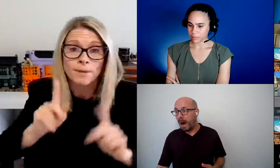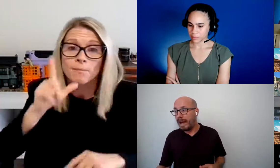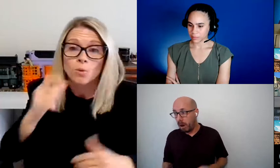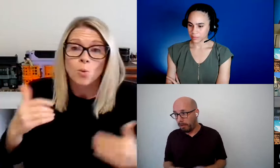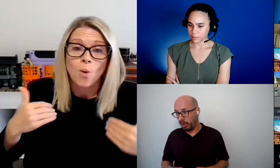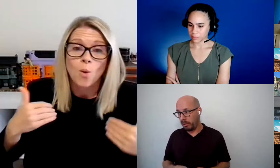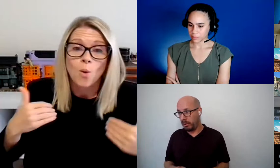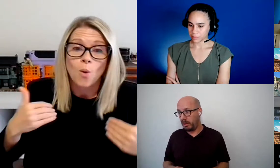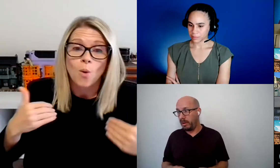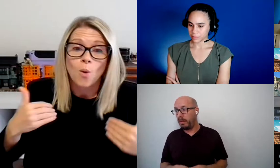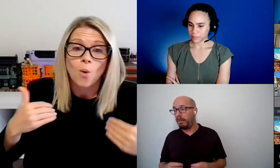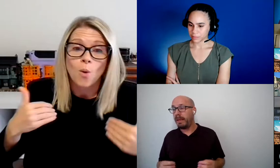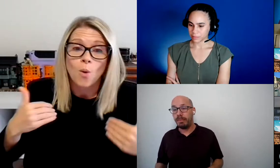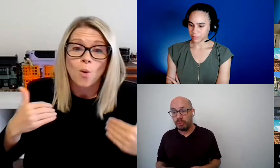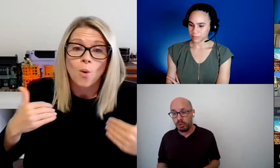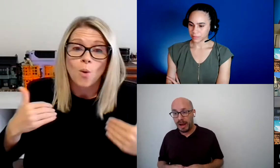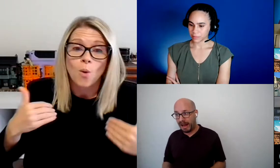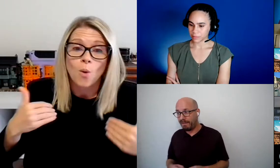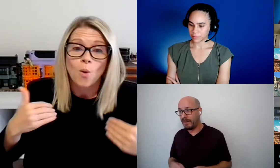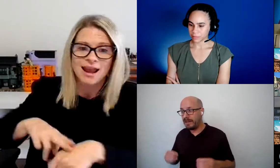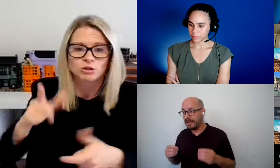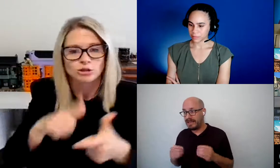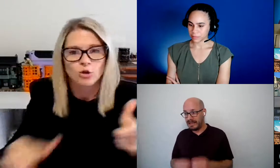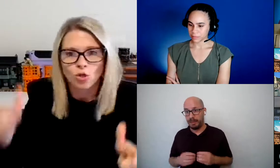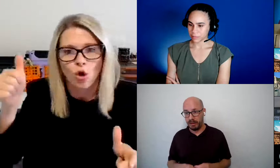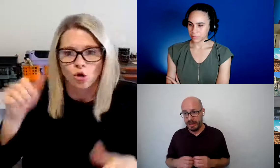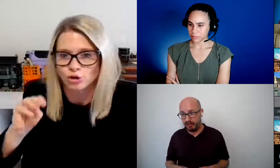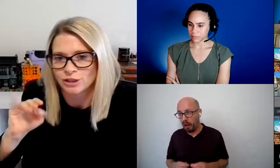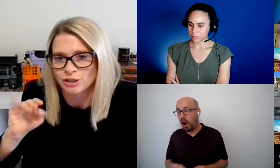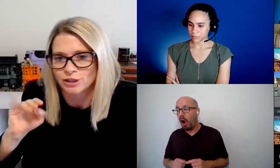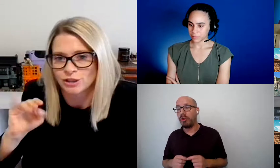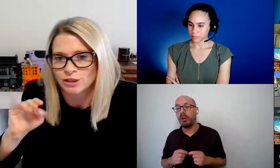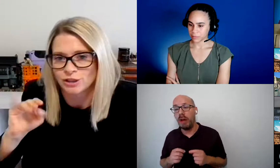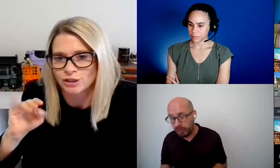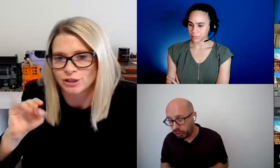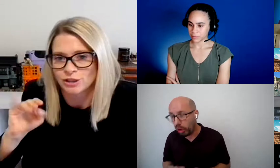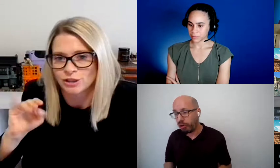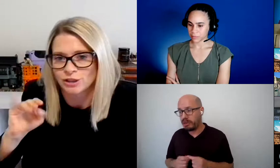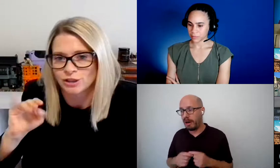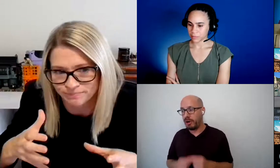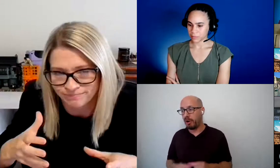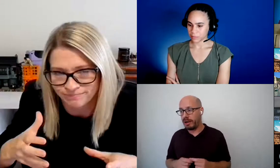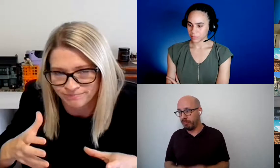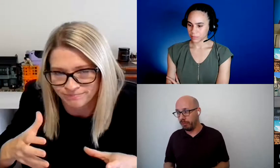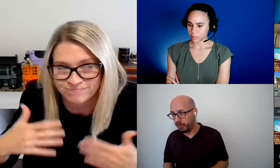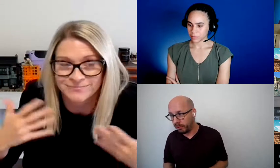by number, people who have disabilities are the largest minority group.